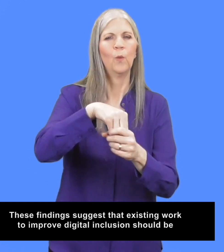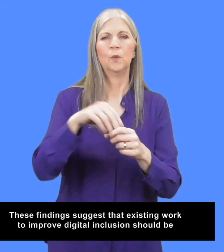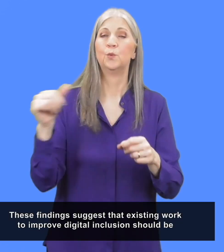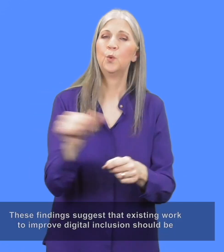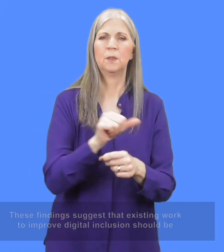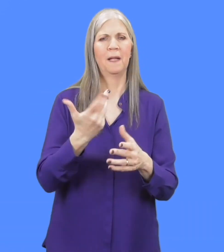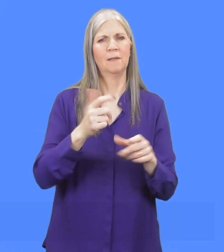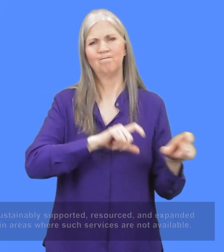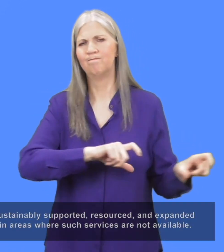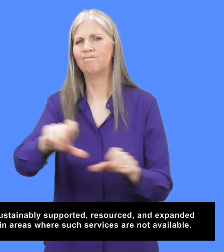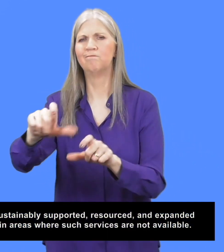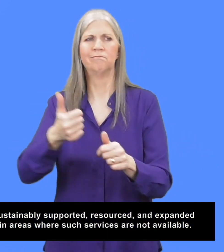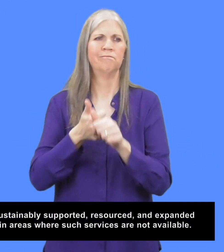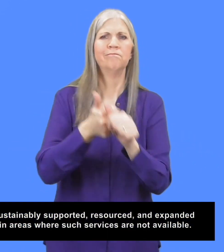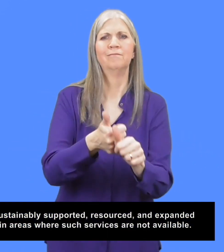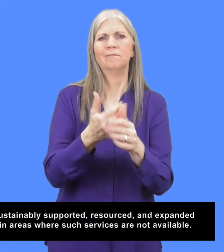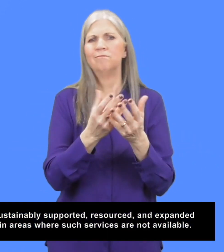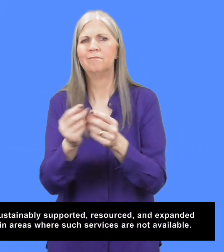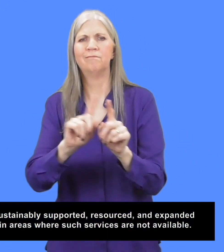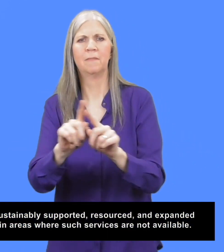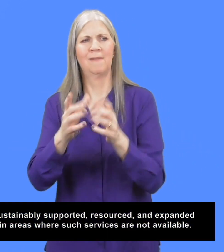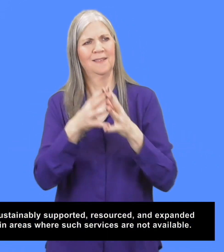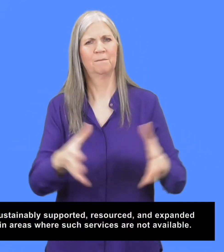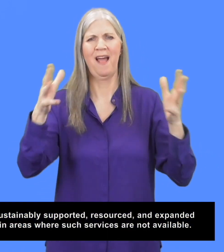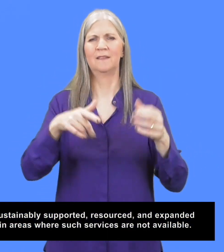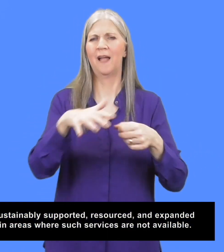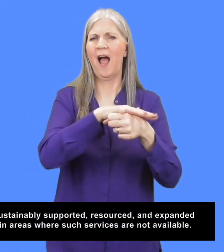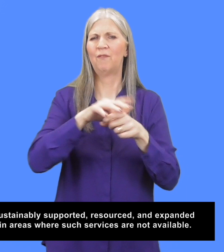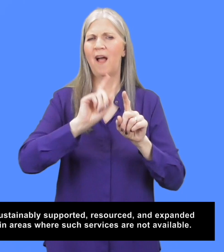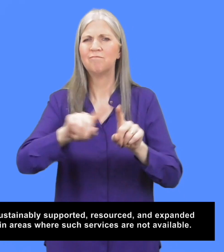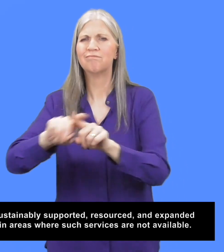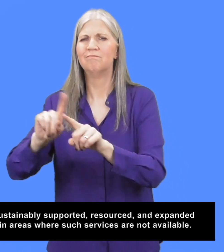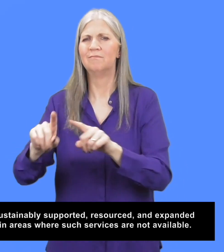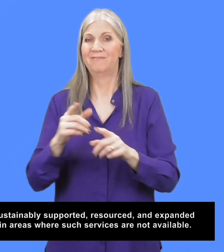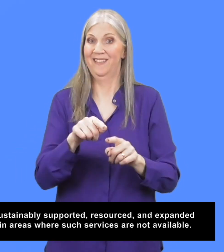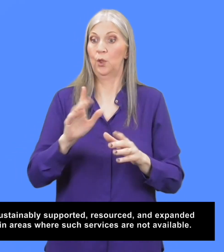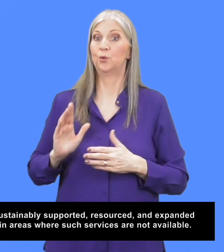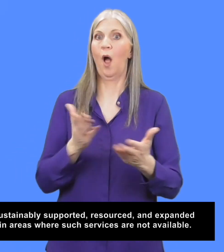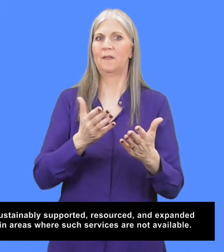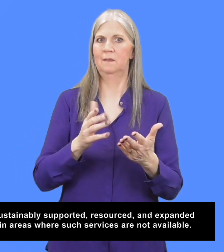should be sustainably supported, resourced and expanded in areas where such services are not available.